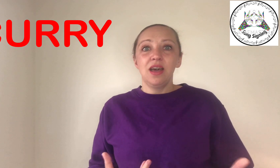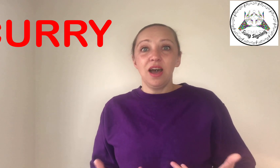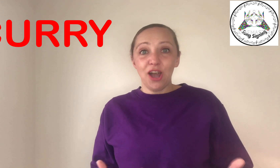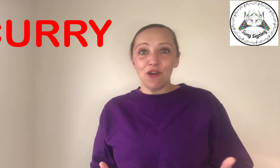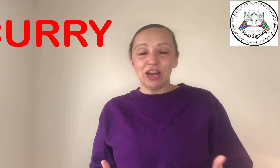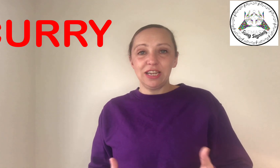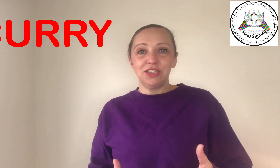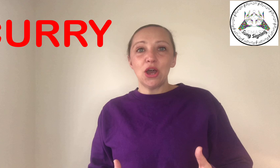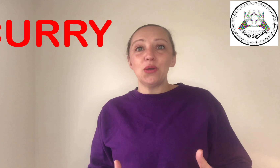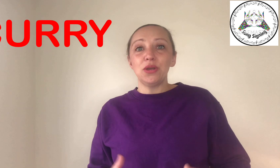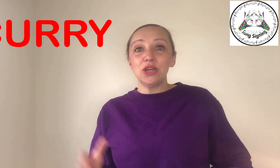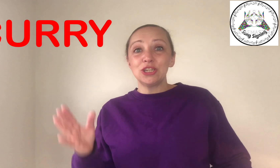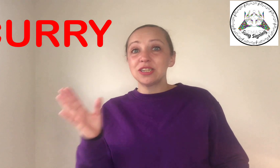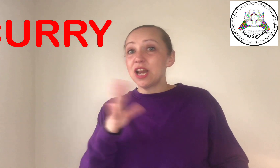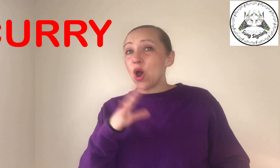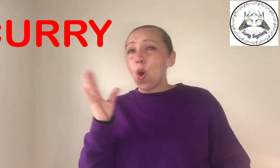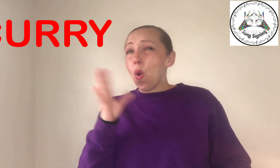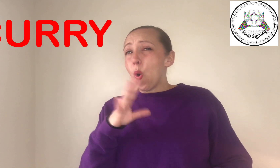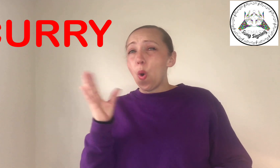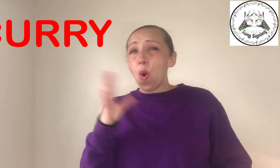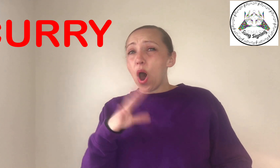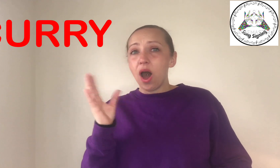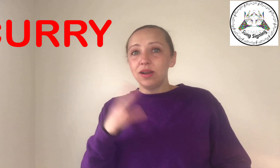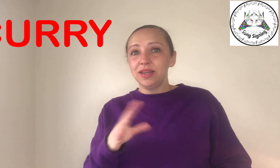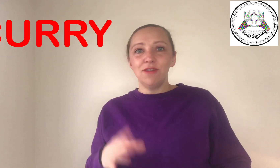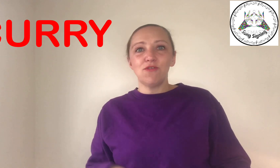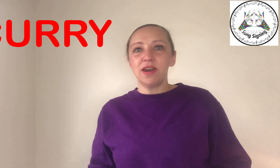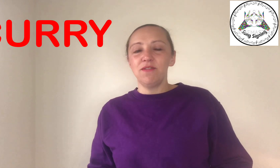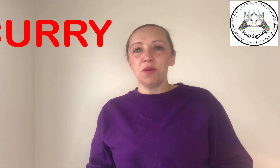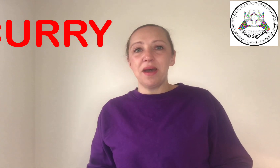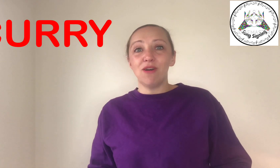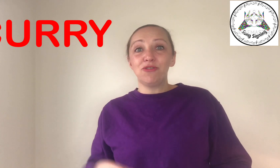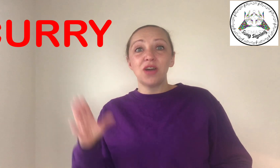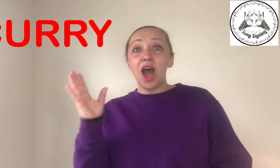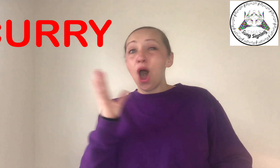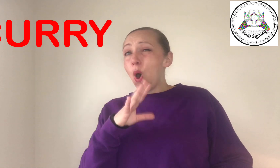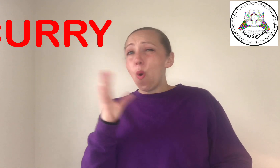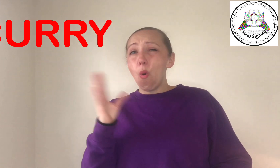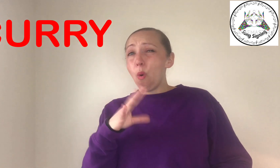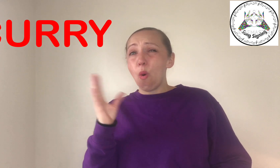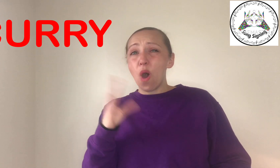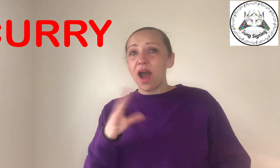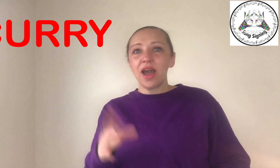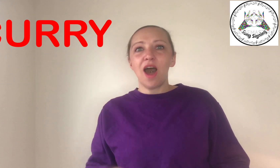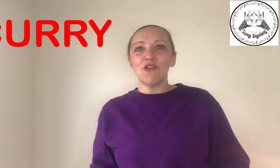a curry. So you're just gonna, in front of your mouth, curry.